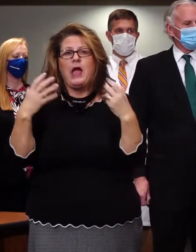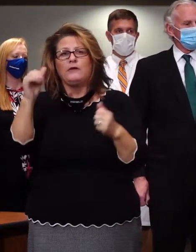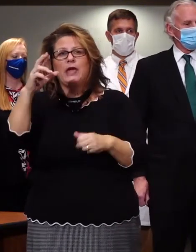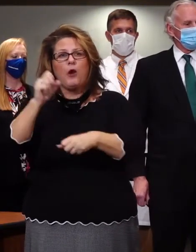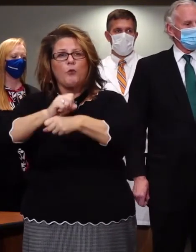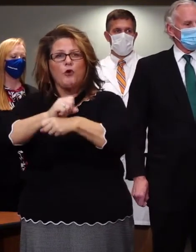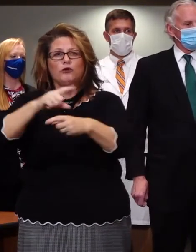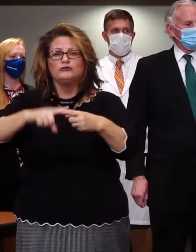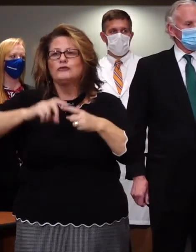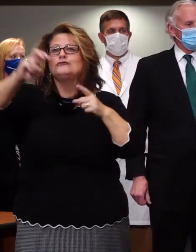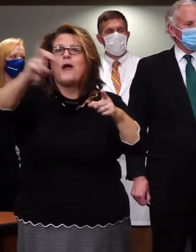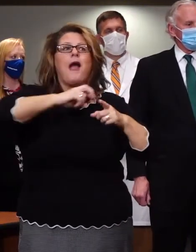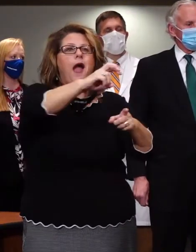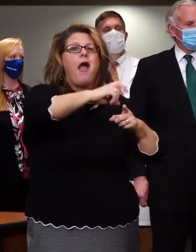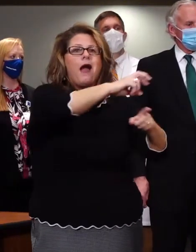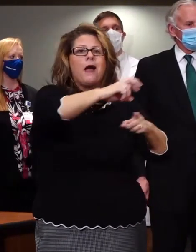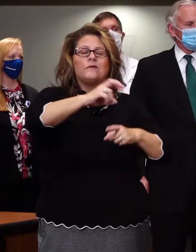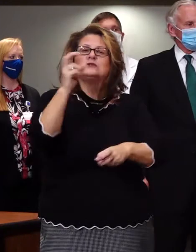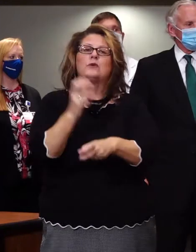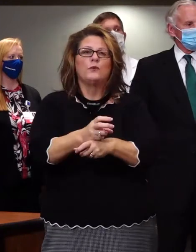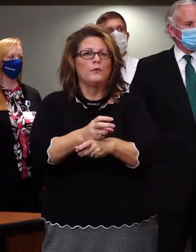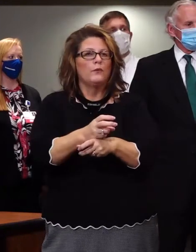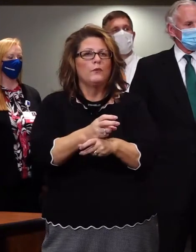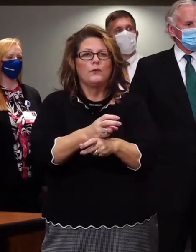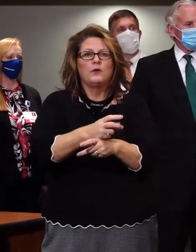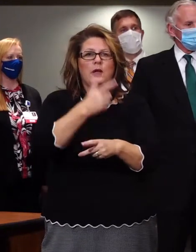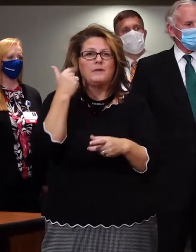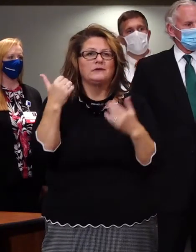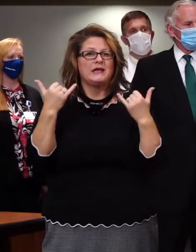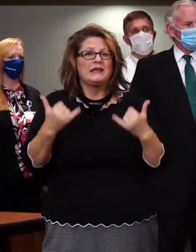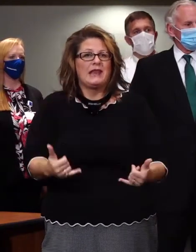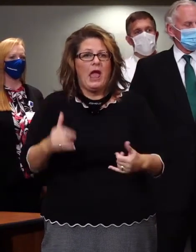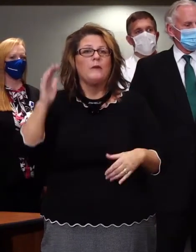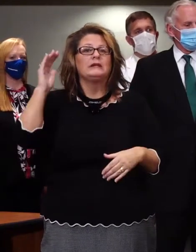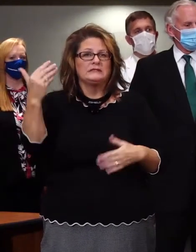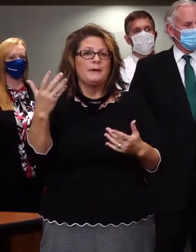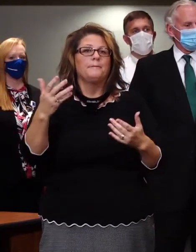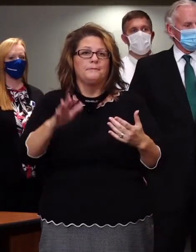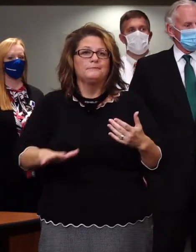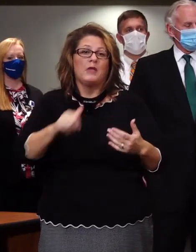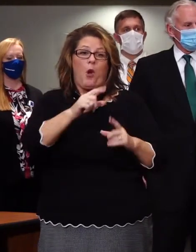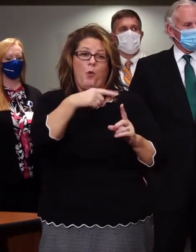jurisdiction to another to help, because we are all now pretty uniformly being affected across the country.